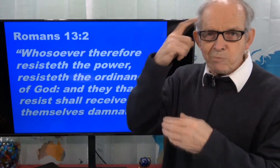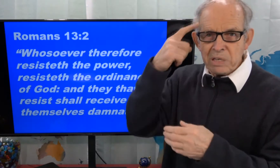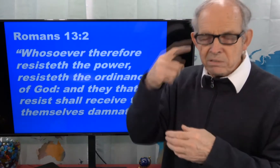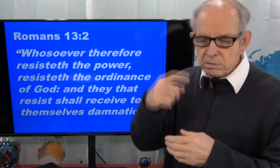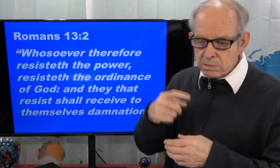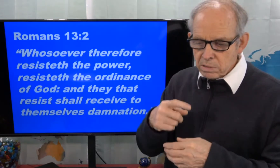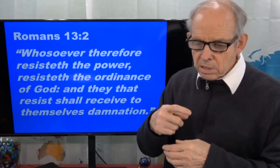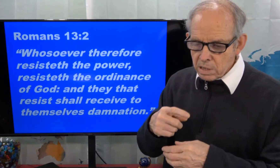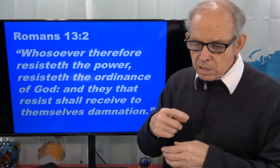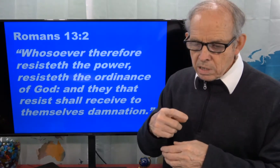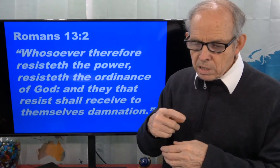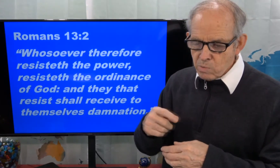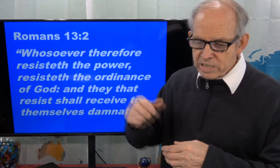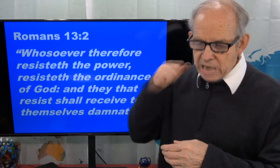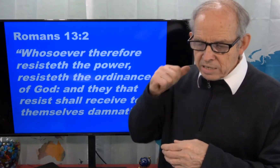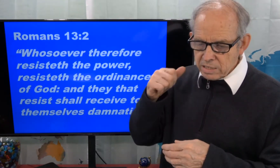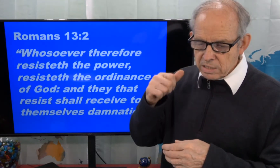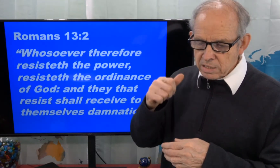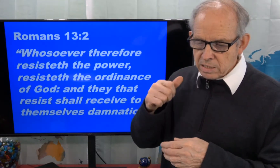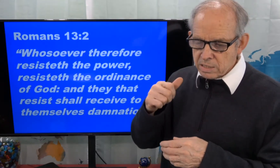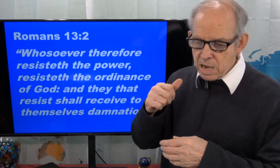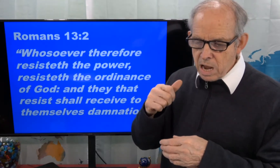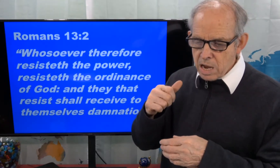Government will set the